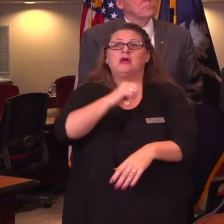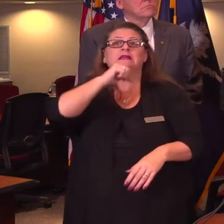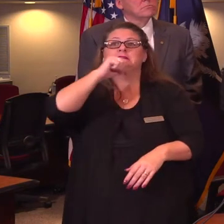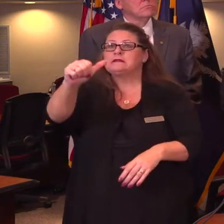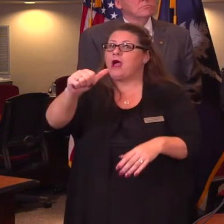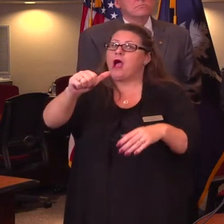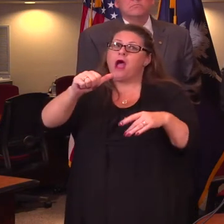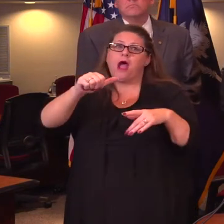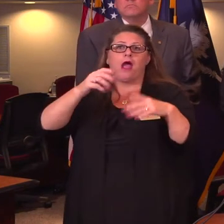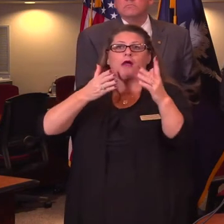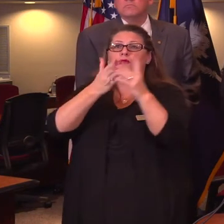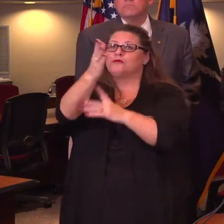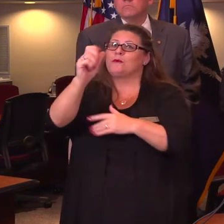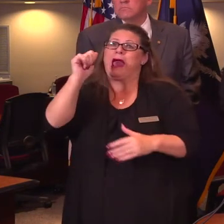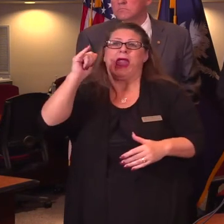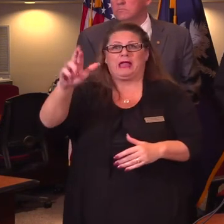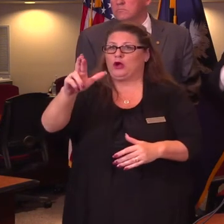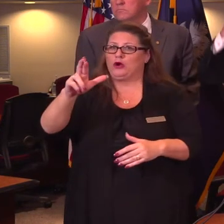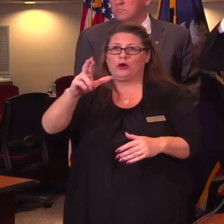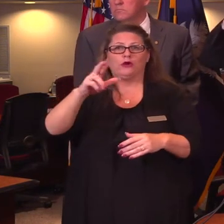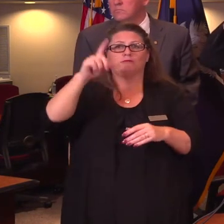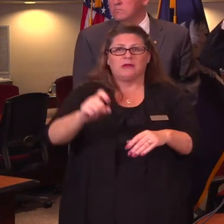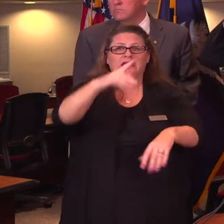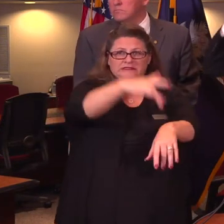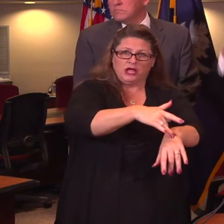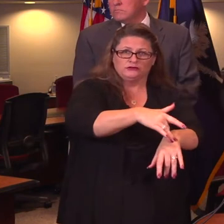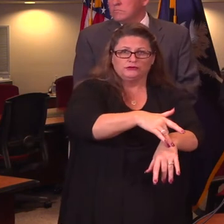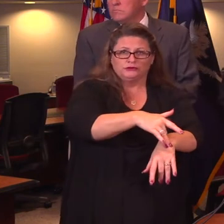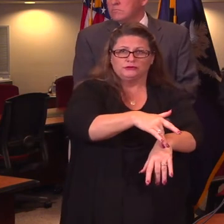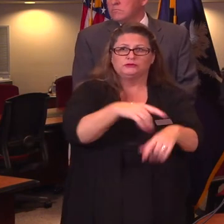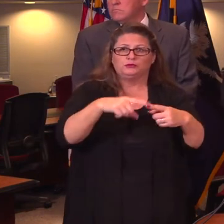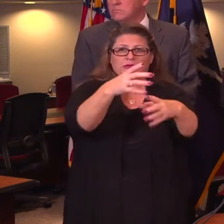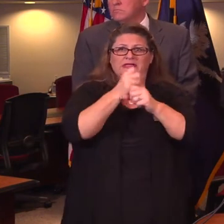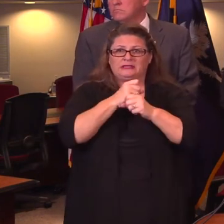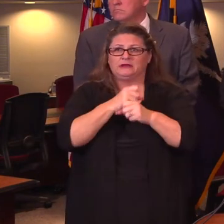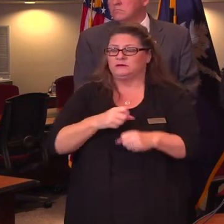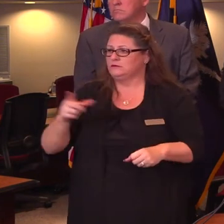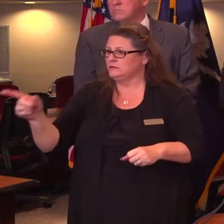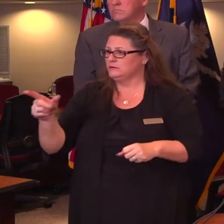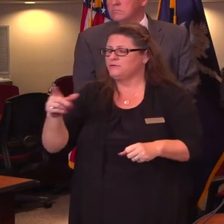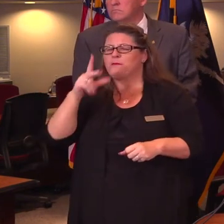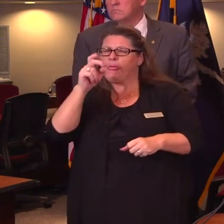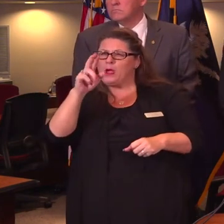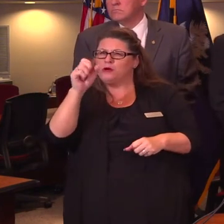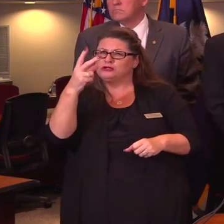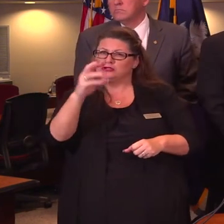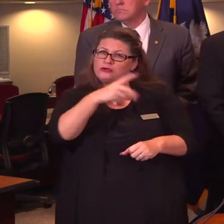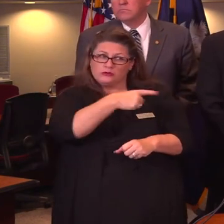virus. And the person in Kershaw, I think this was already said, but she is in a Columbia hospital now?